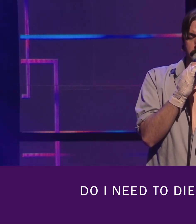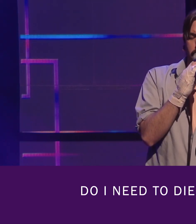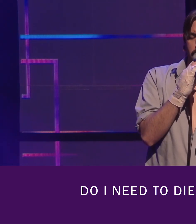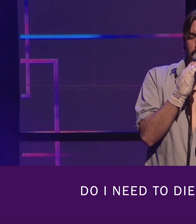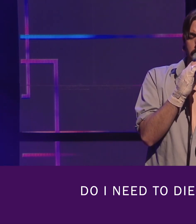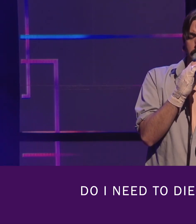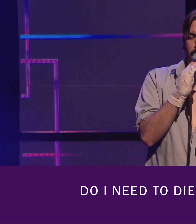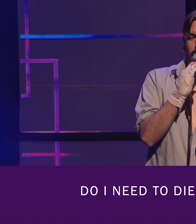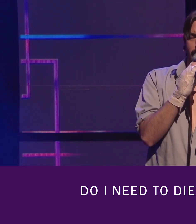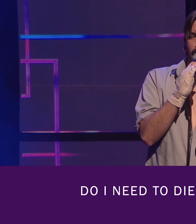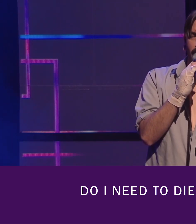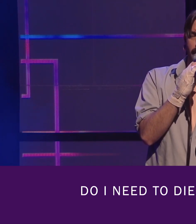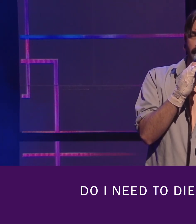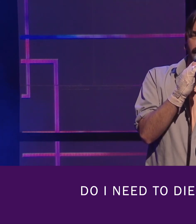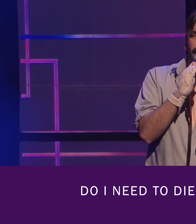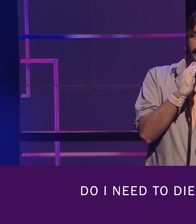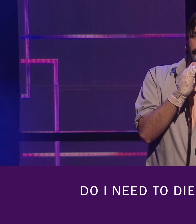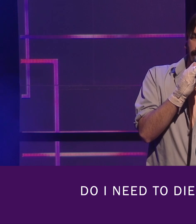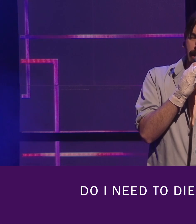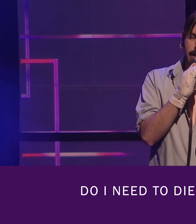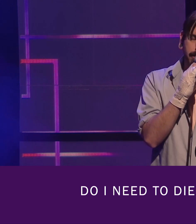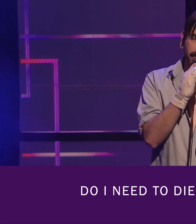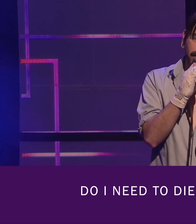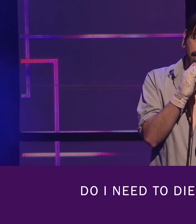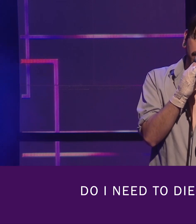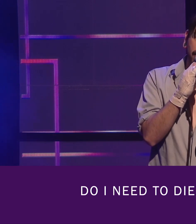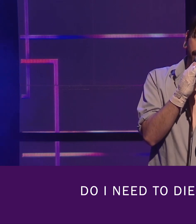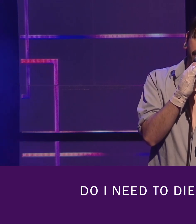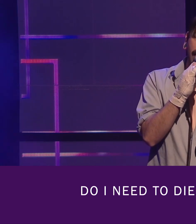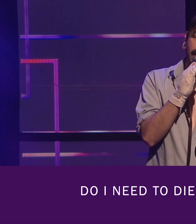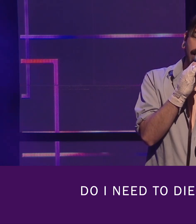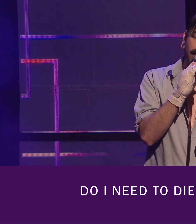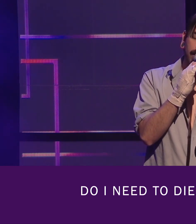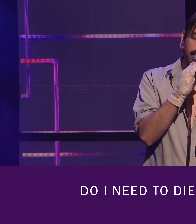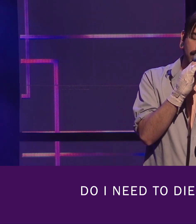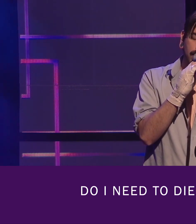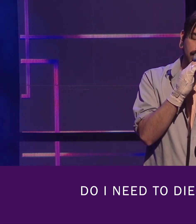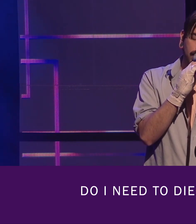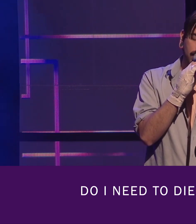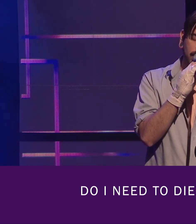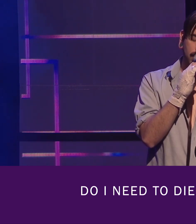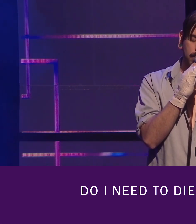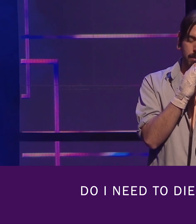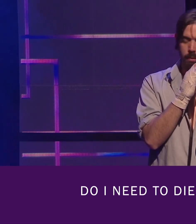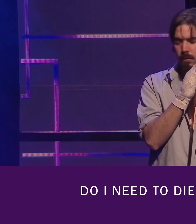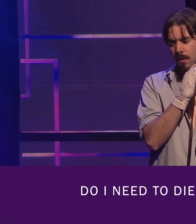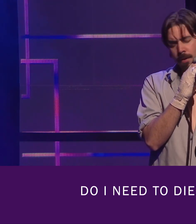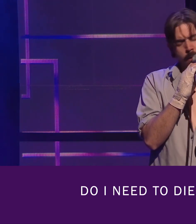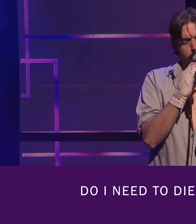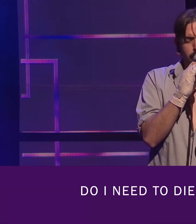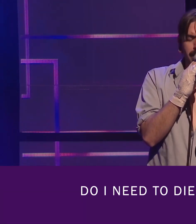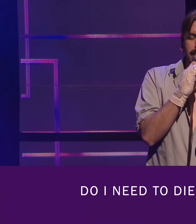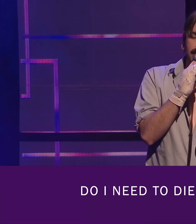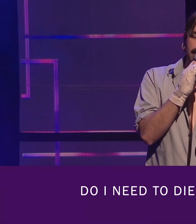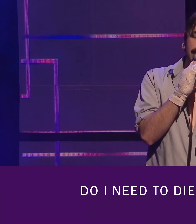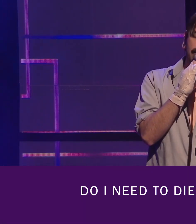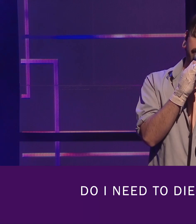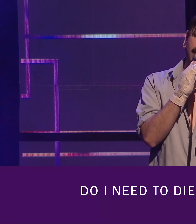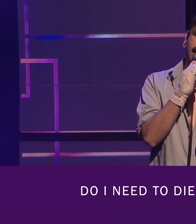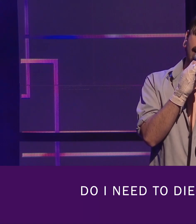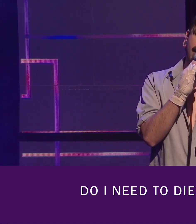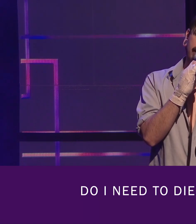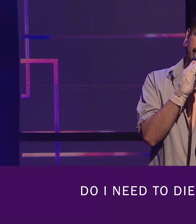Need to try to find